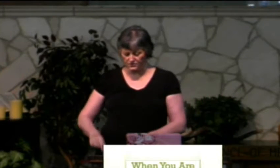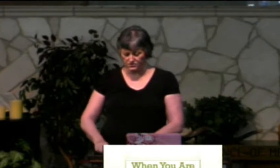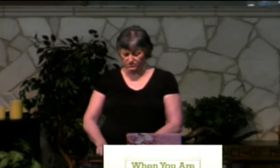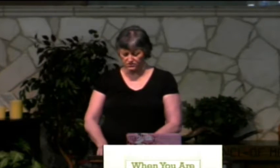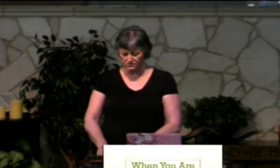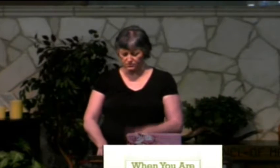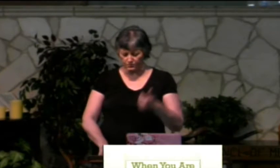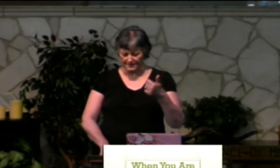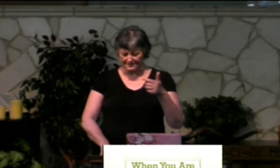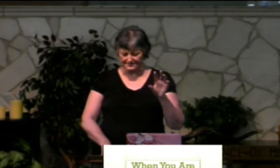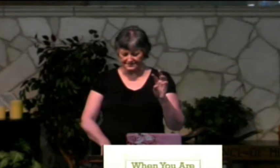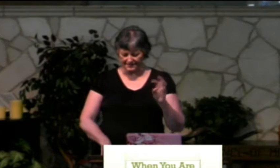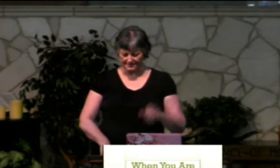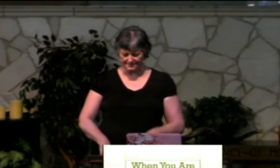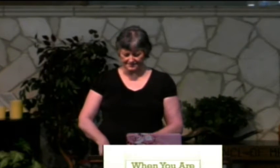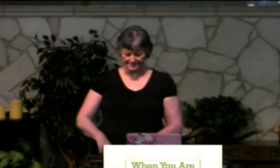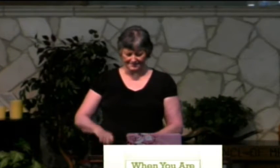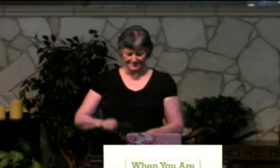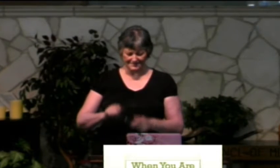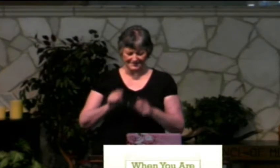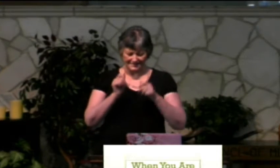verse 26.